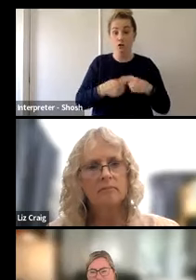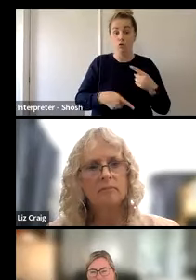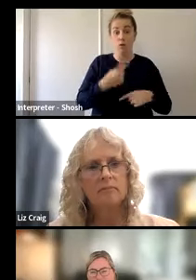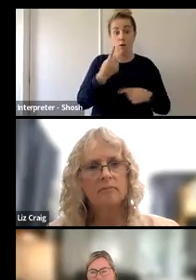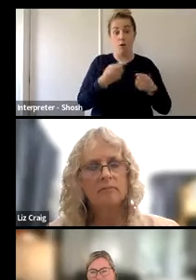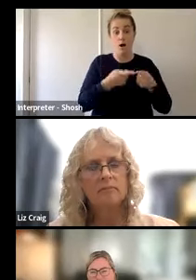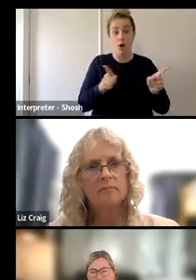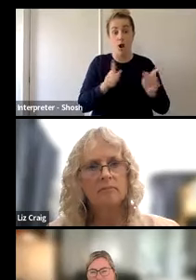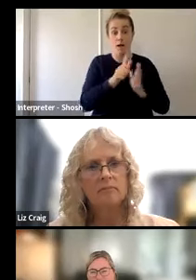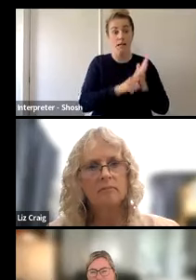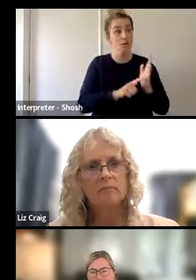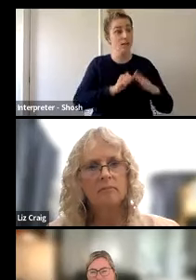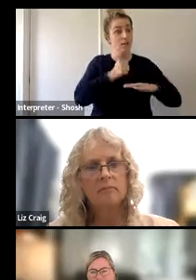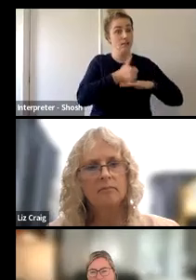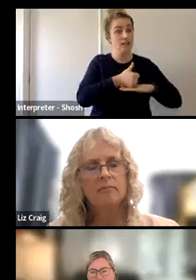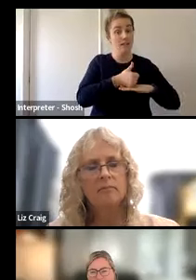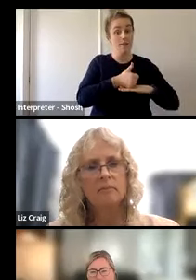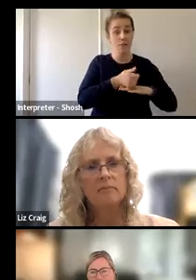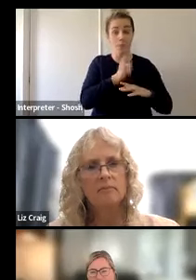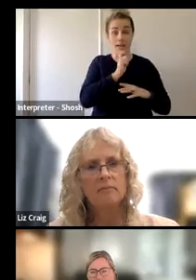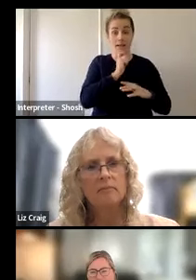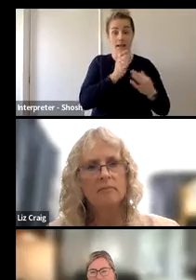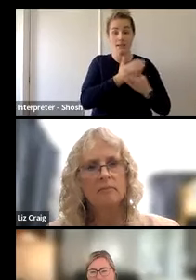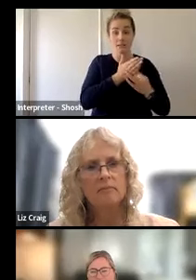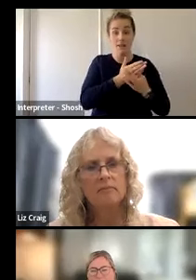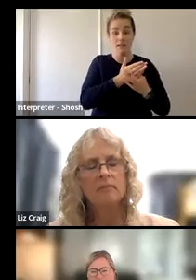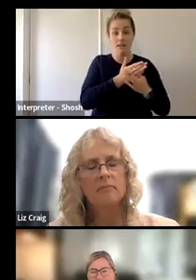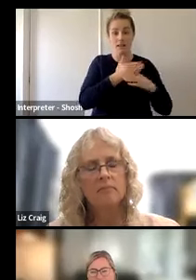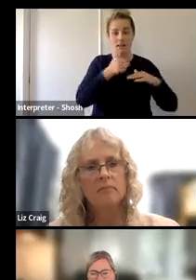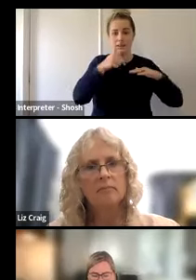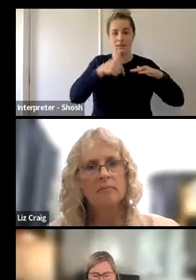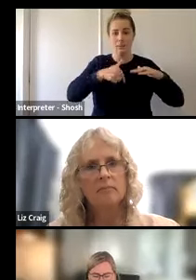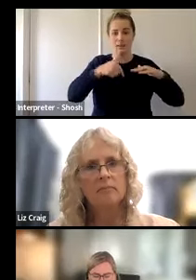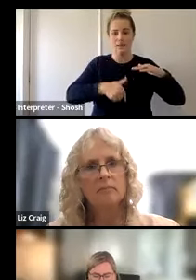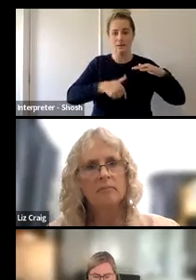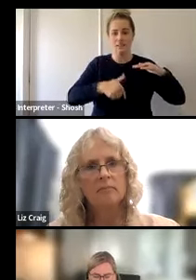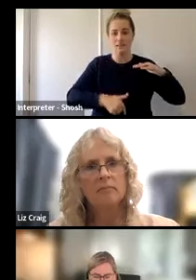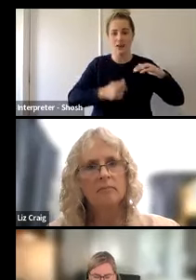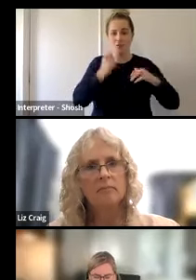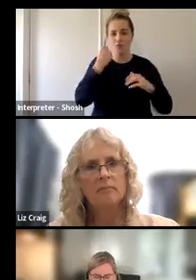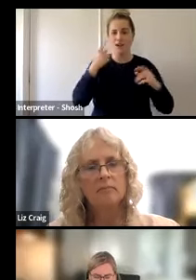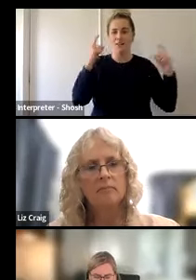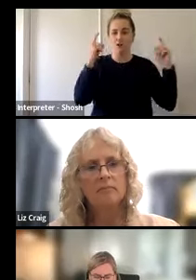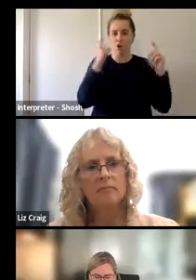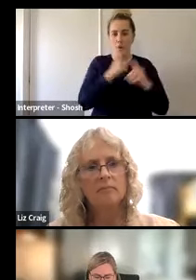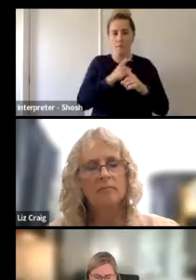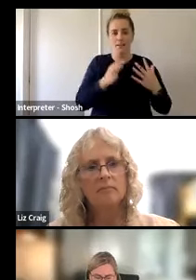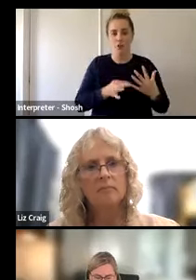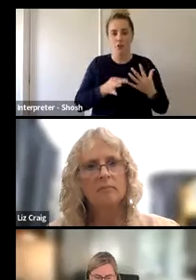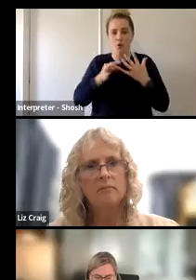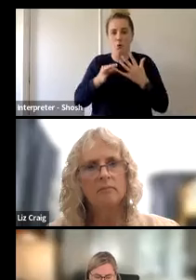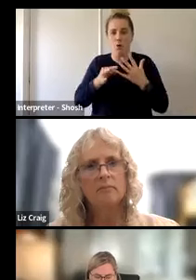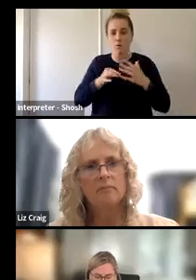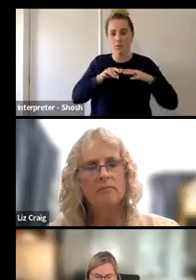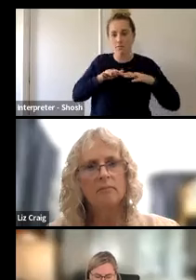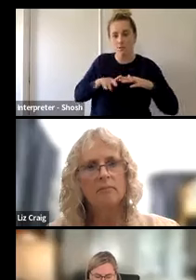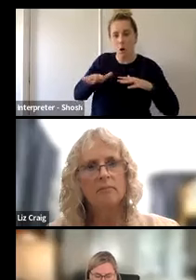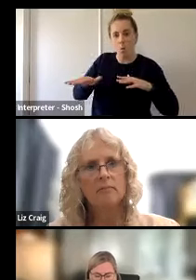have legislation for media accessibility, and then you go deeper and deeper and deeper, and you see the complexities, the nuances, the flow-on